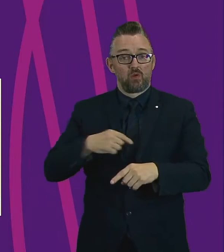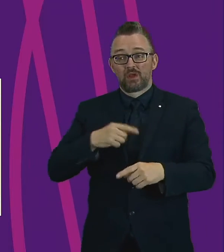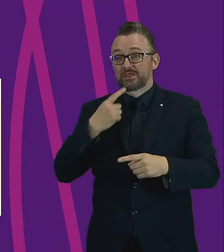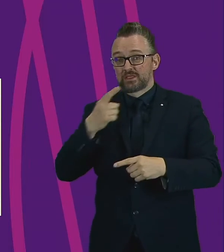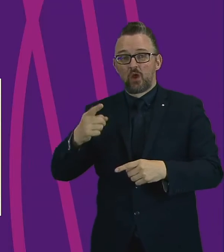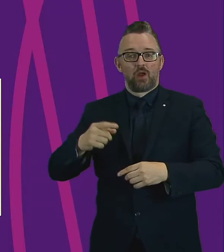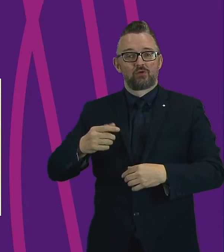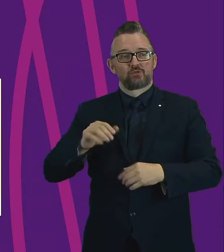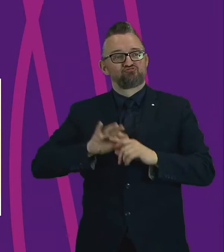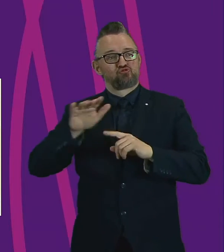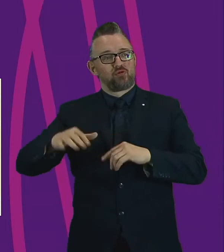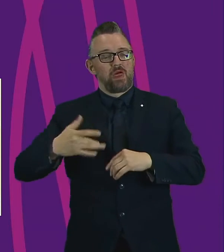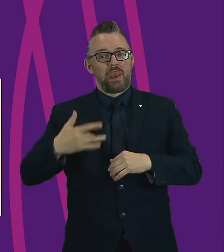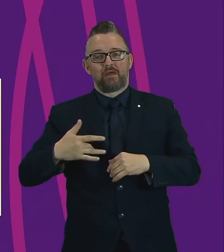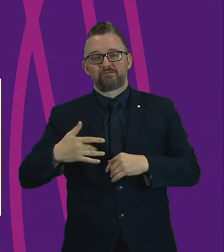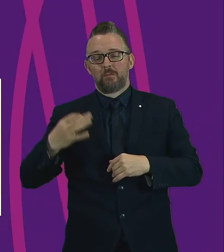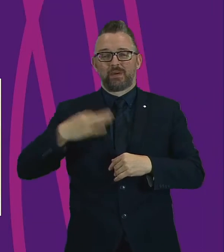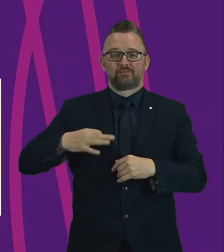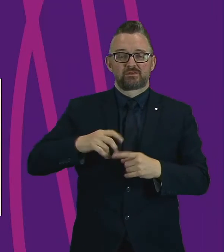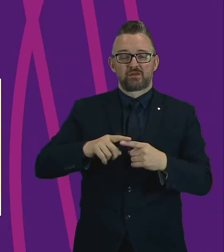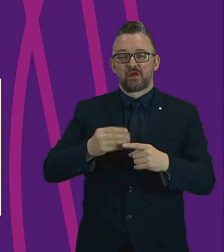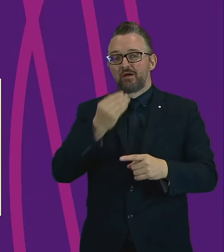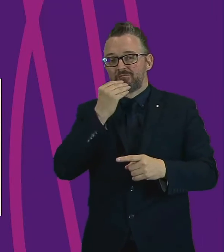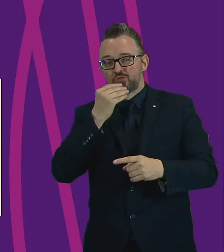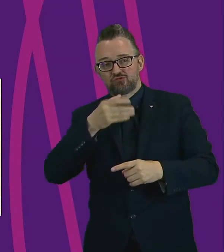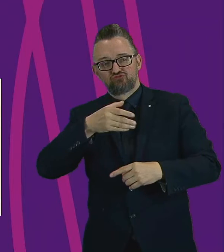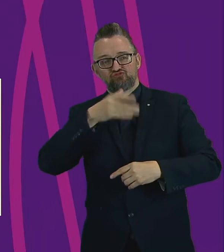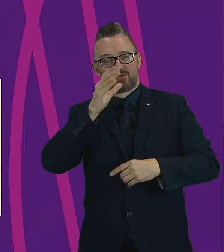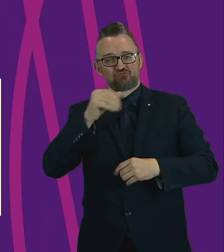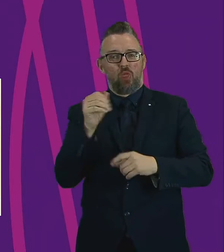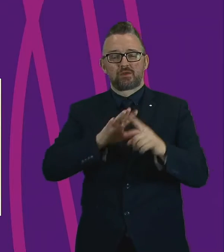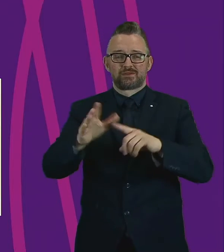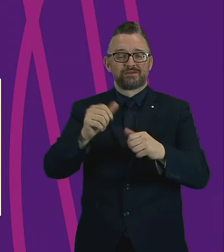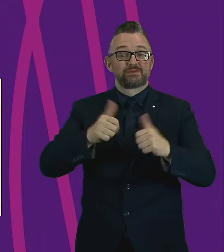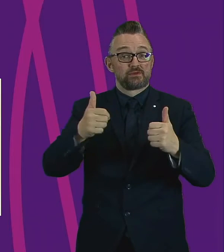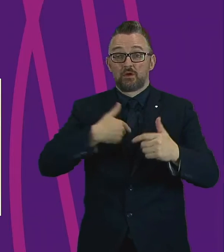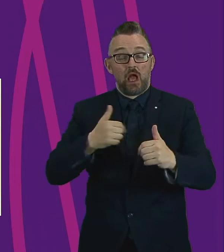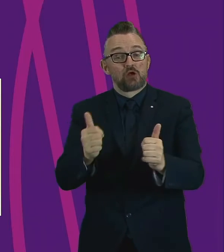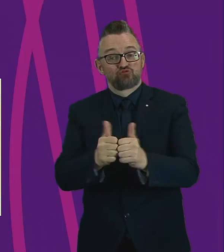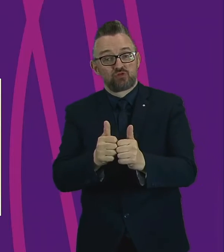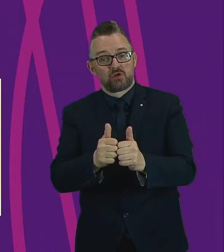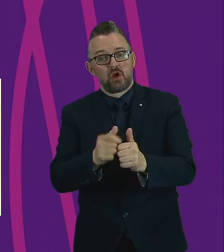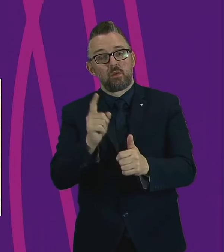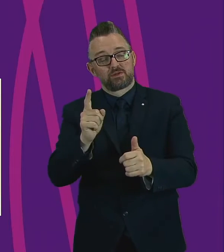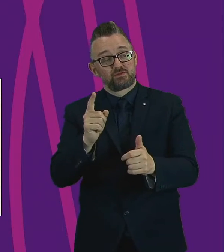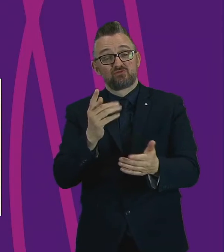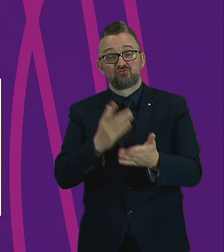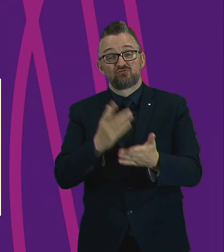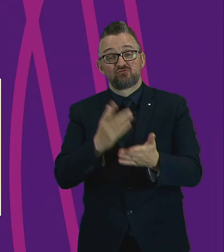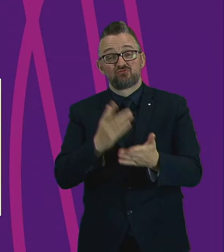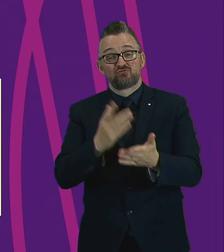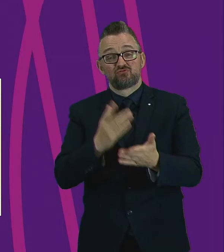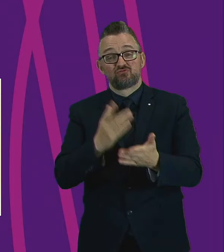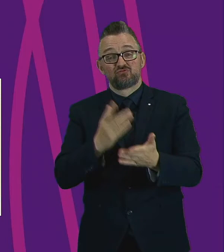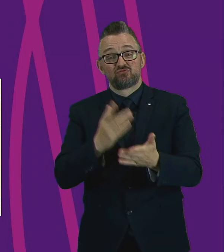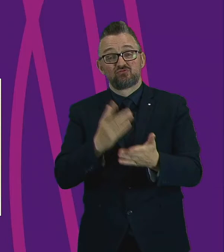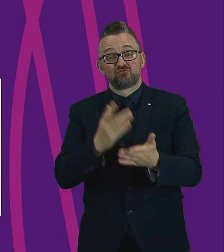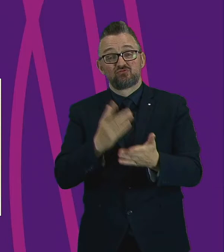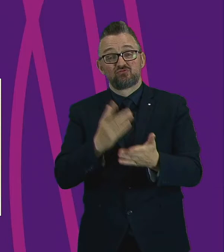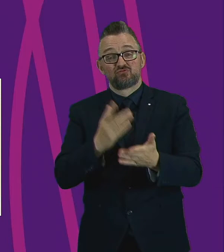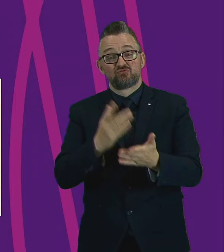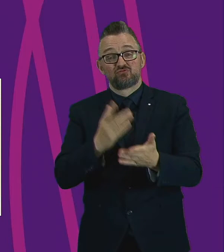how Scotland's tourism and food and drink sectors are the way forward, which I agree with. All, sadly, given more spin than support over the